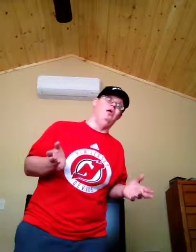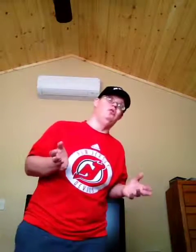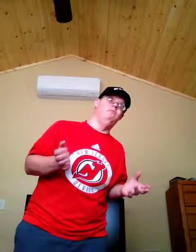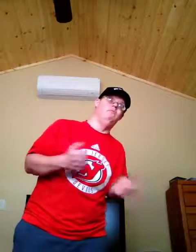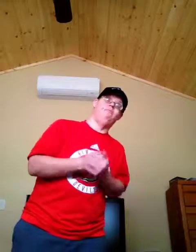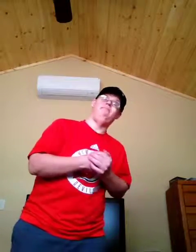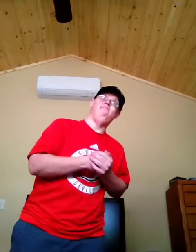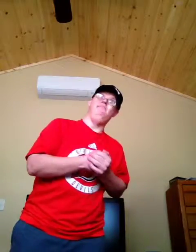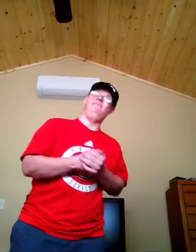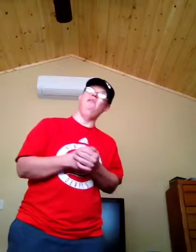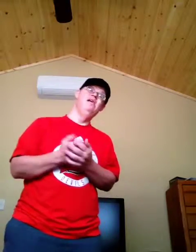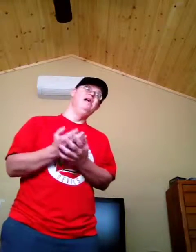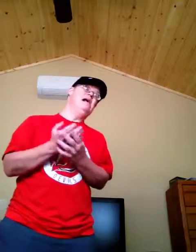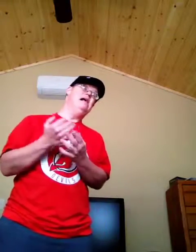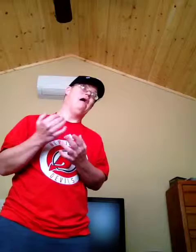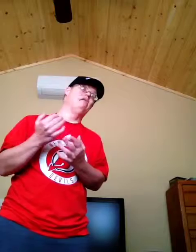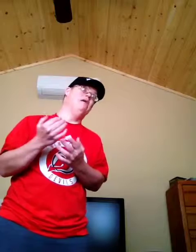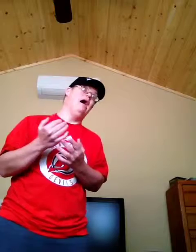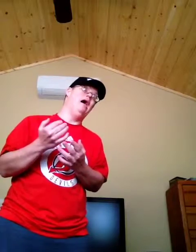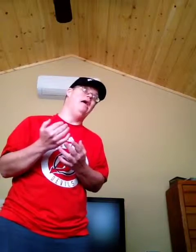operation and I could die.